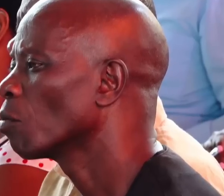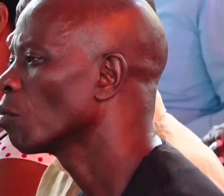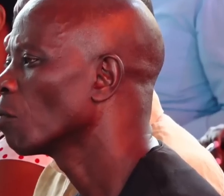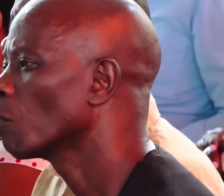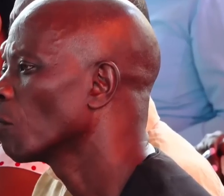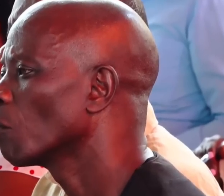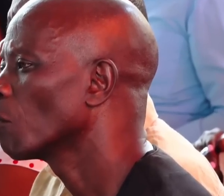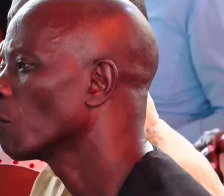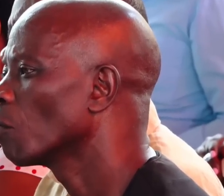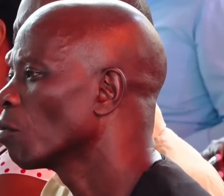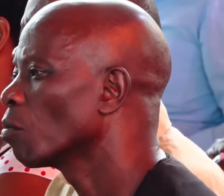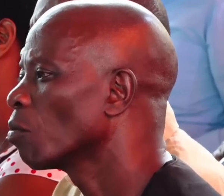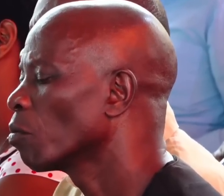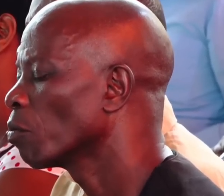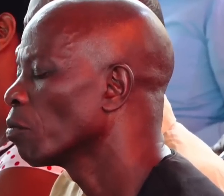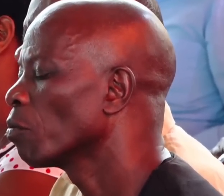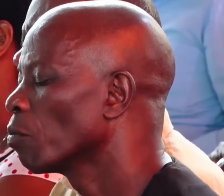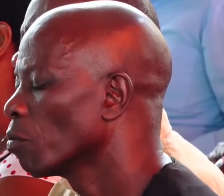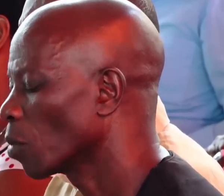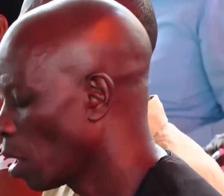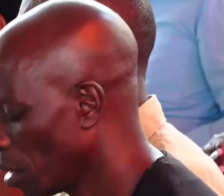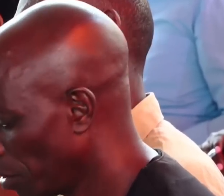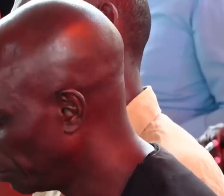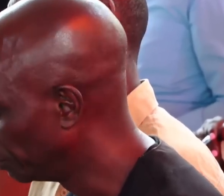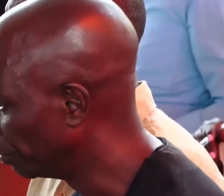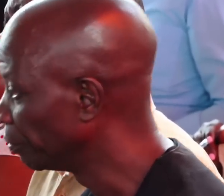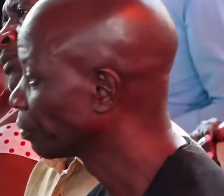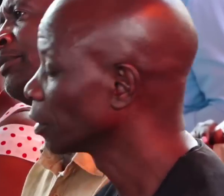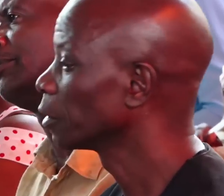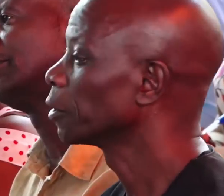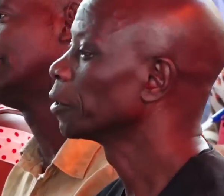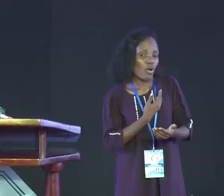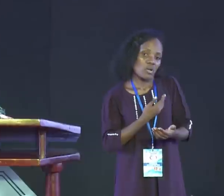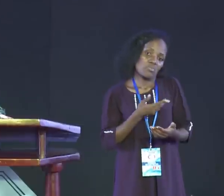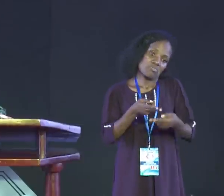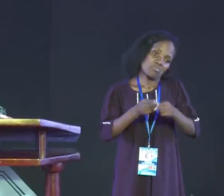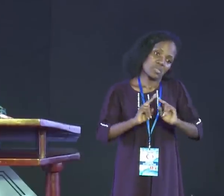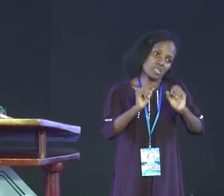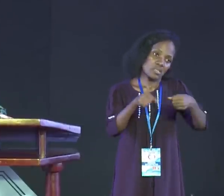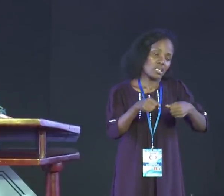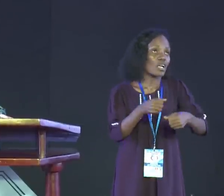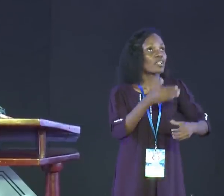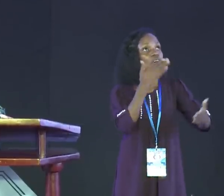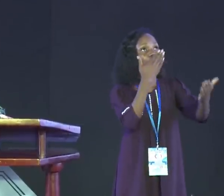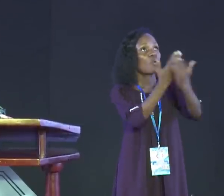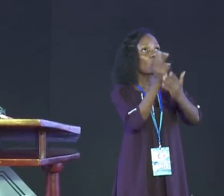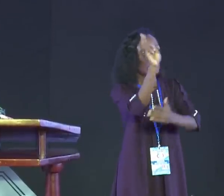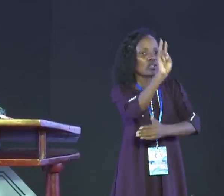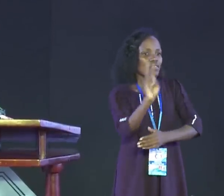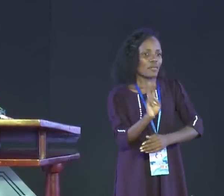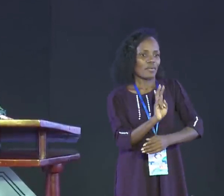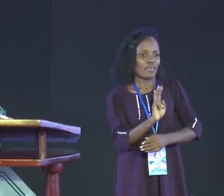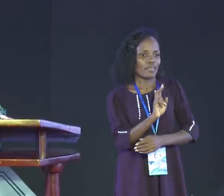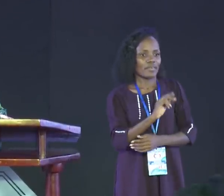Asasula mabanja gafe. He pays our debts. Msamaria omulungi. The good Samaritan.